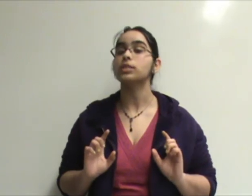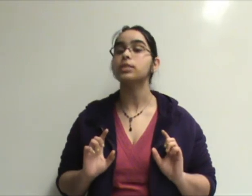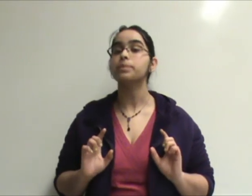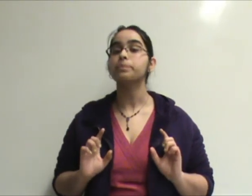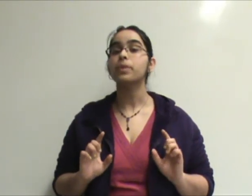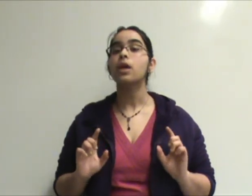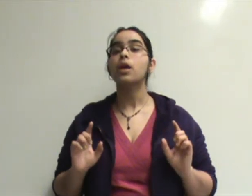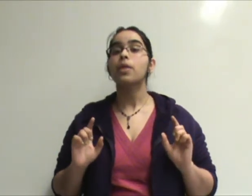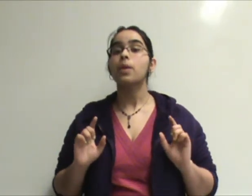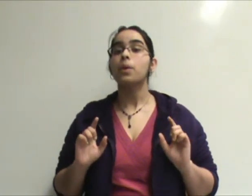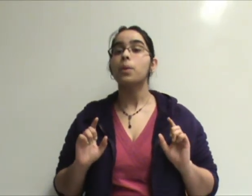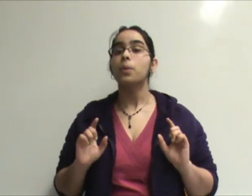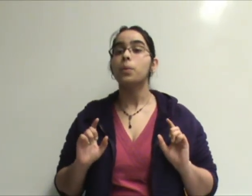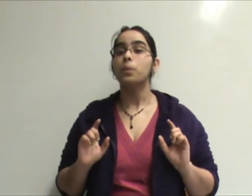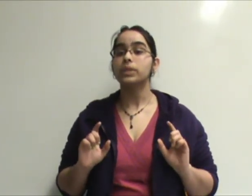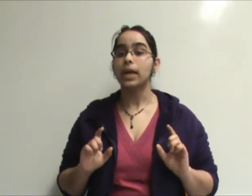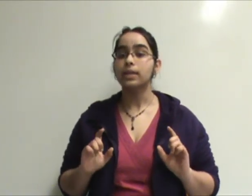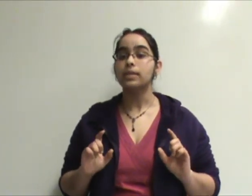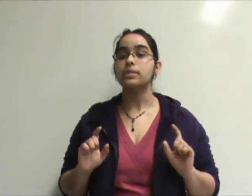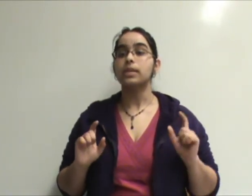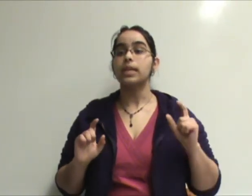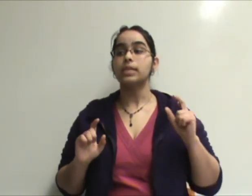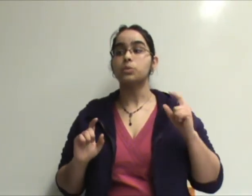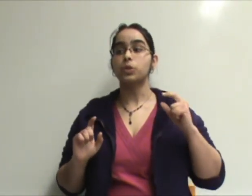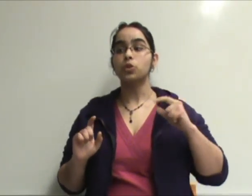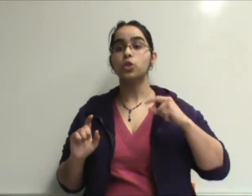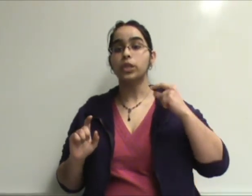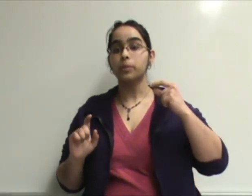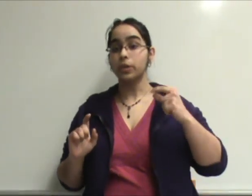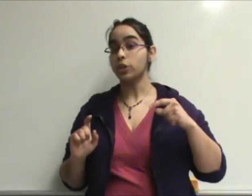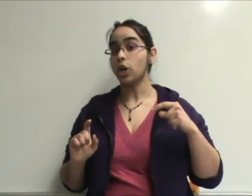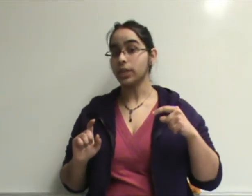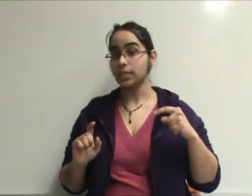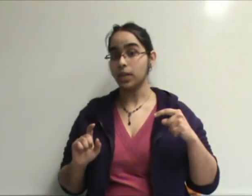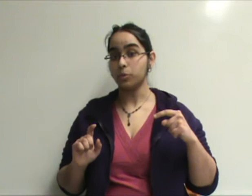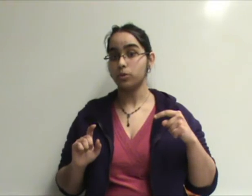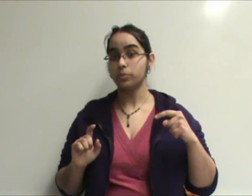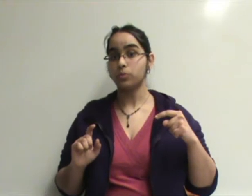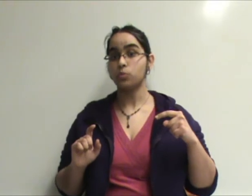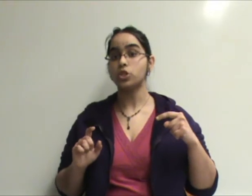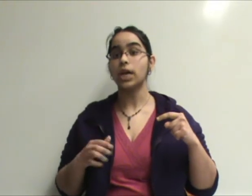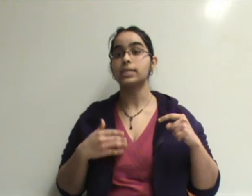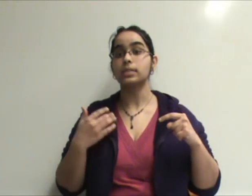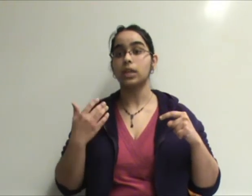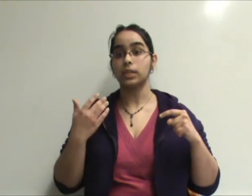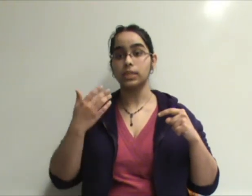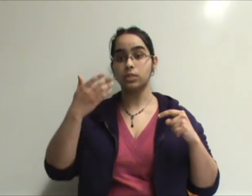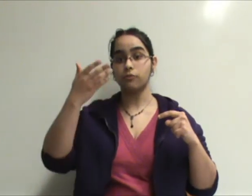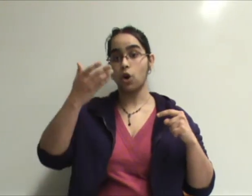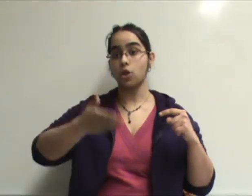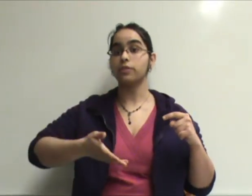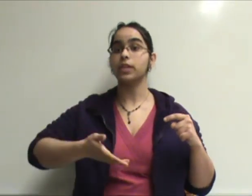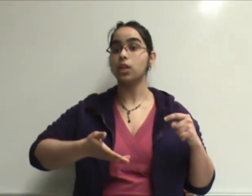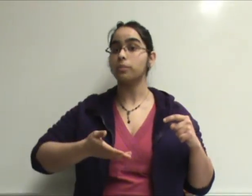bonds. What that is when you look at a periodic table, which has a list of all of the